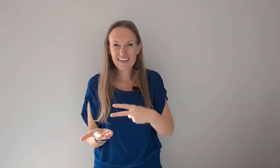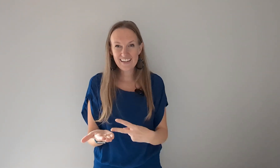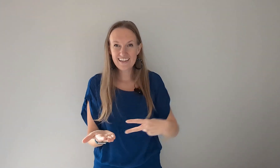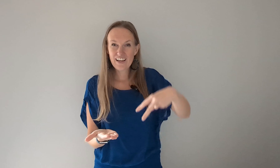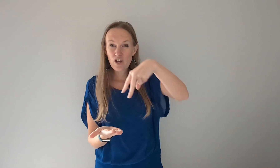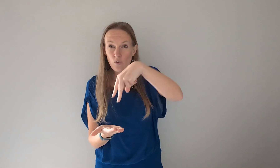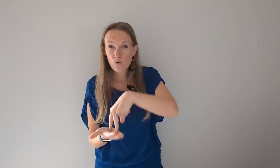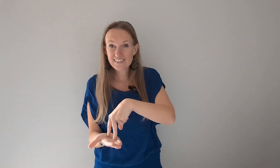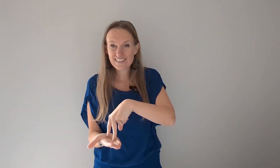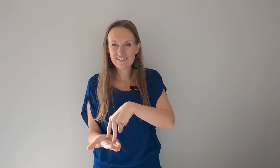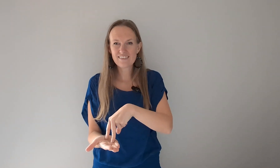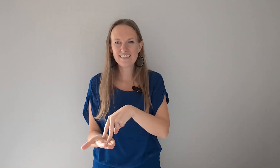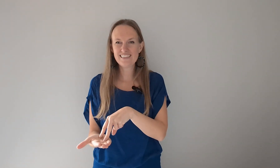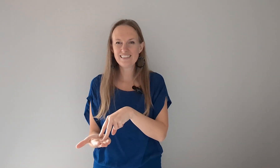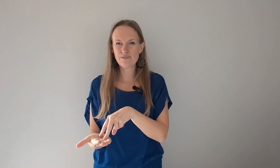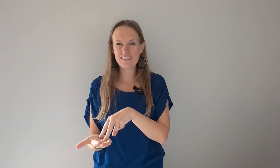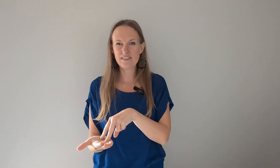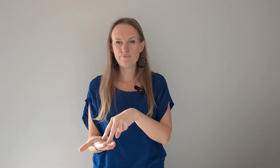Okay. Risen. Christ has risen.